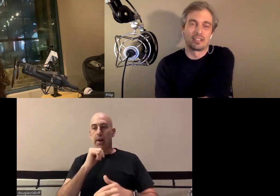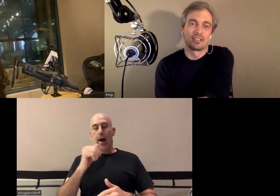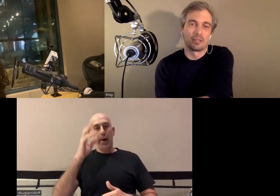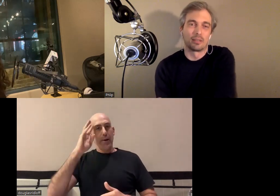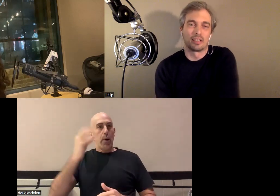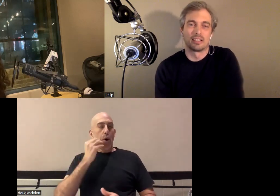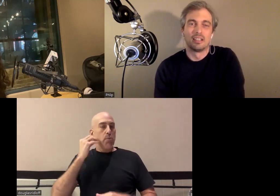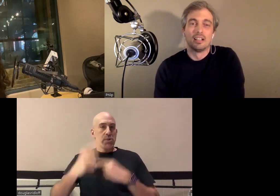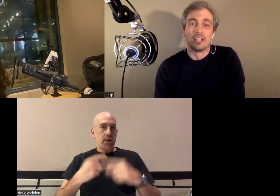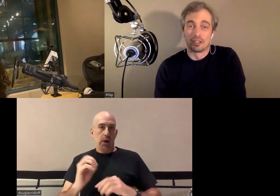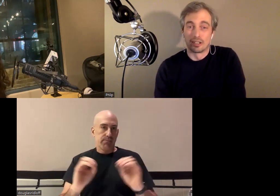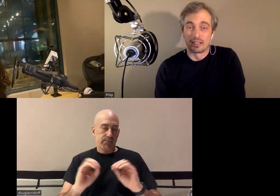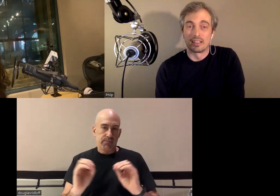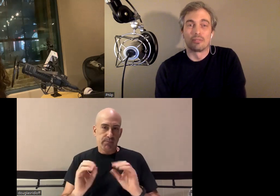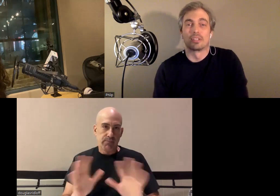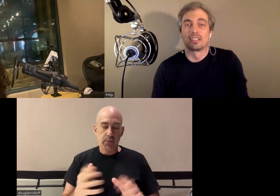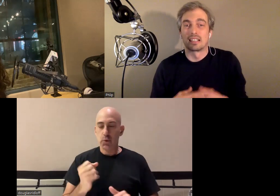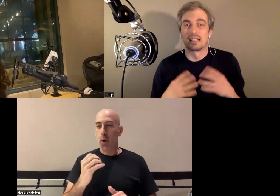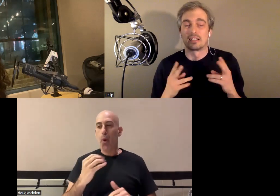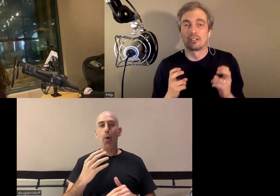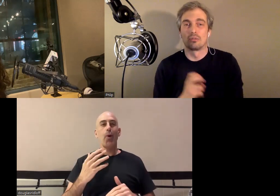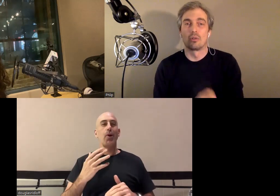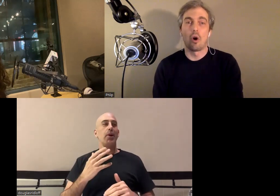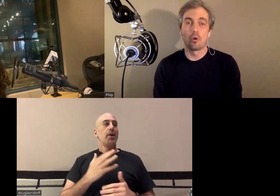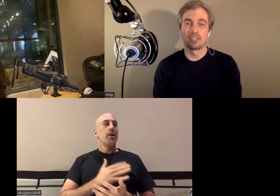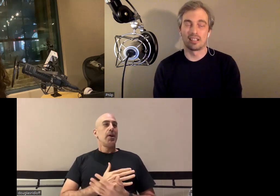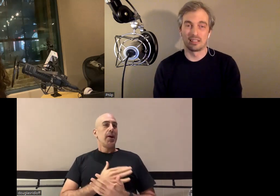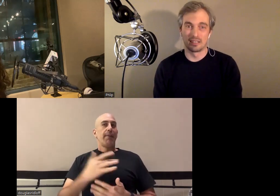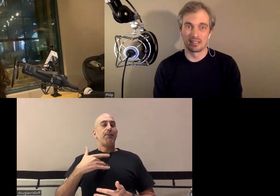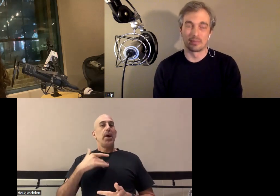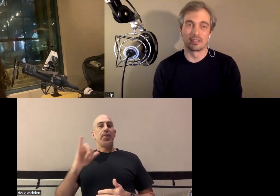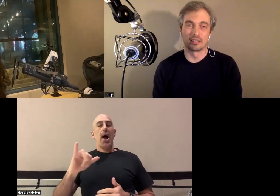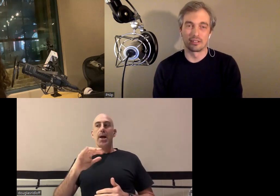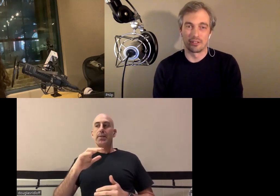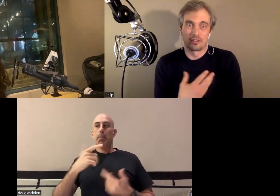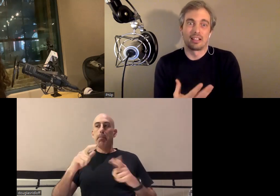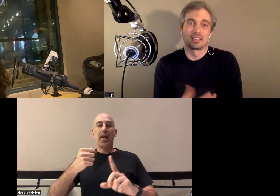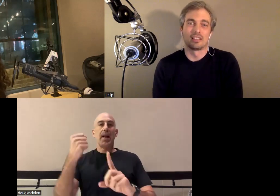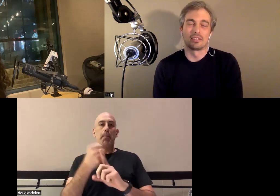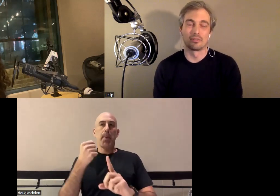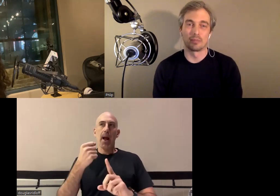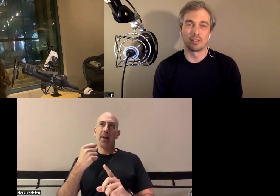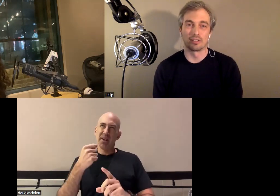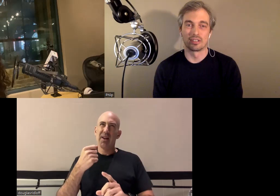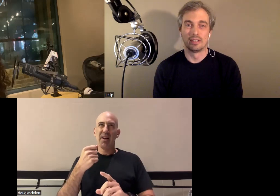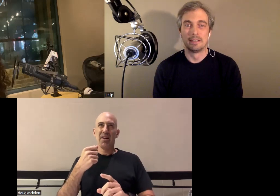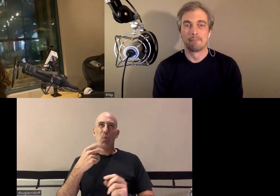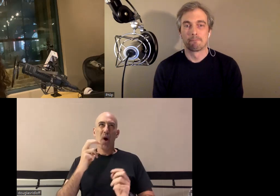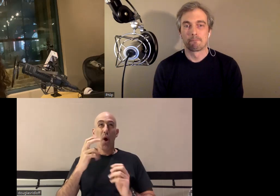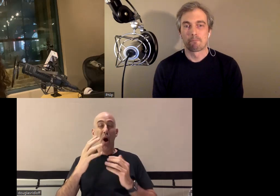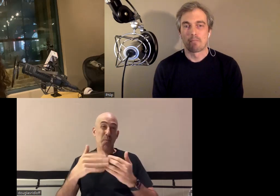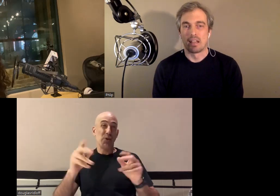self-taught signer in a way, but I did learn it. It wasn't like a quote home sign system. I learned official ASL through my